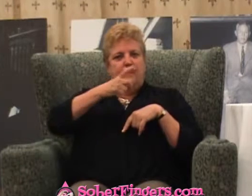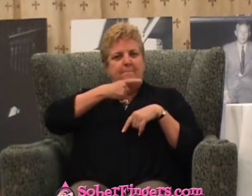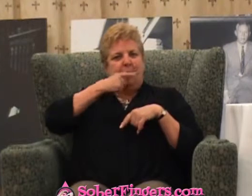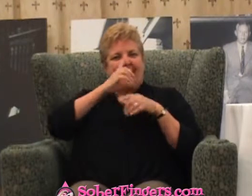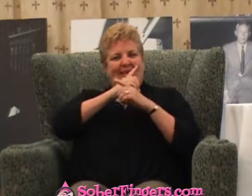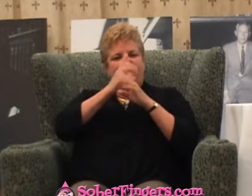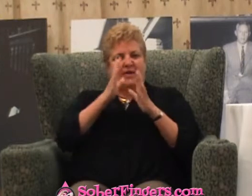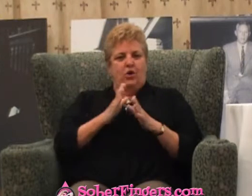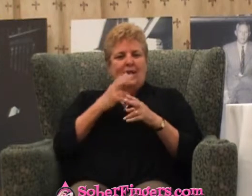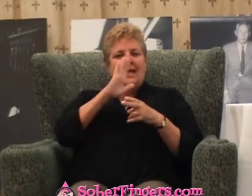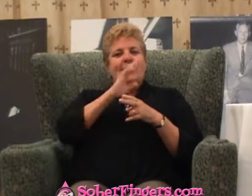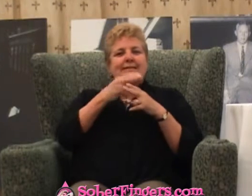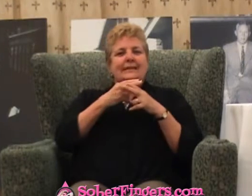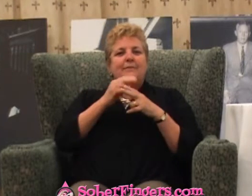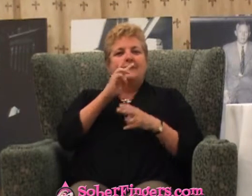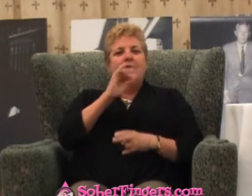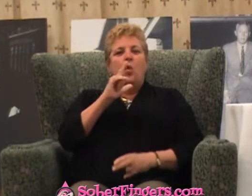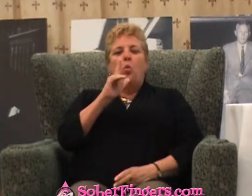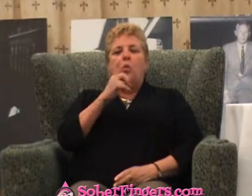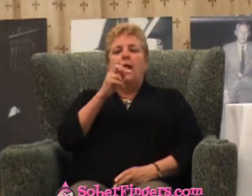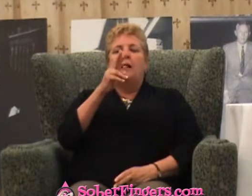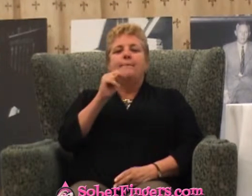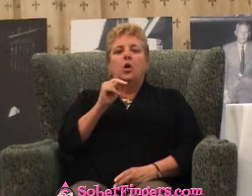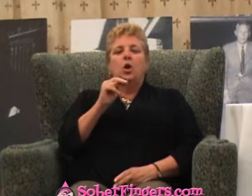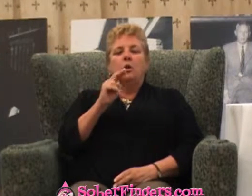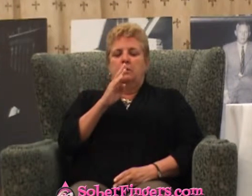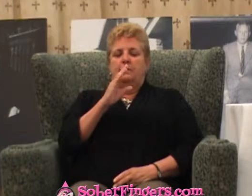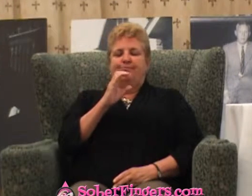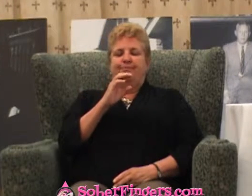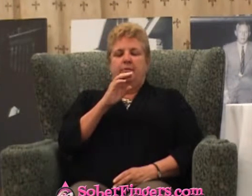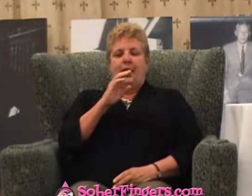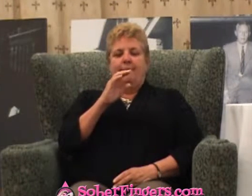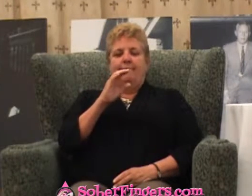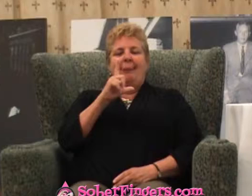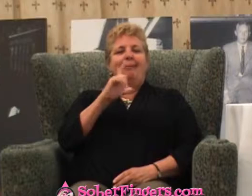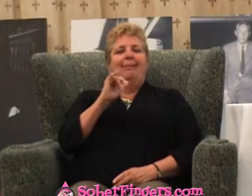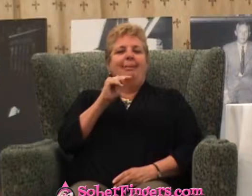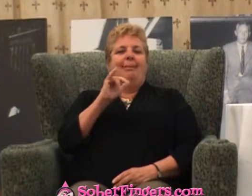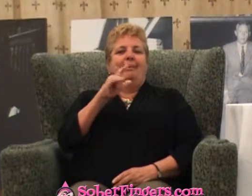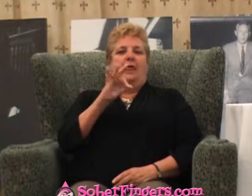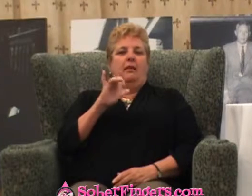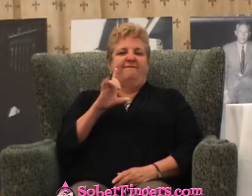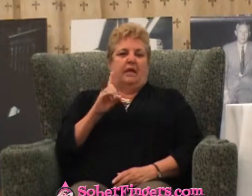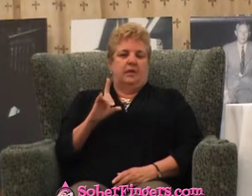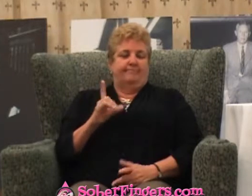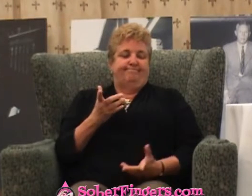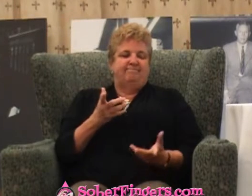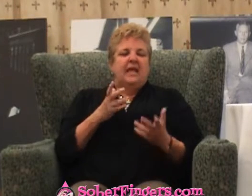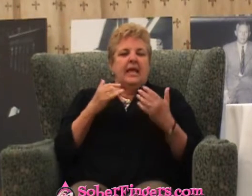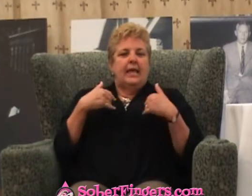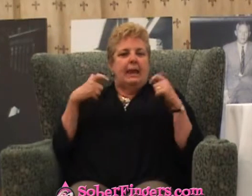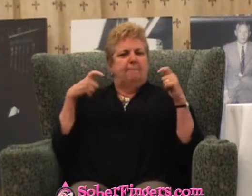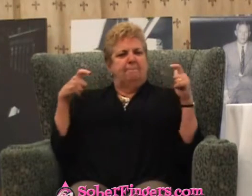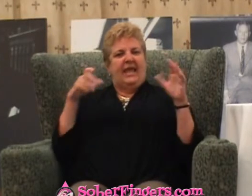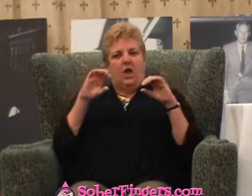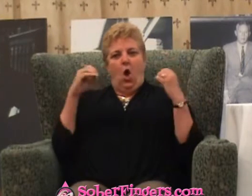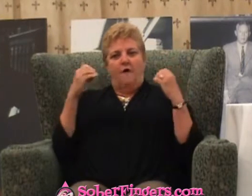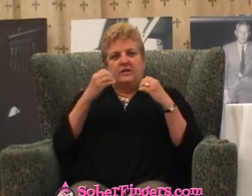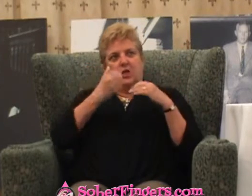named Wilbur Littlefield. Mr. Littlefield had me sit in this large office that he had located on the top of the criminal courts building in